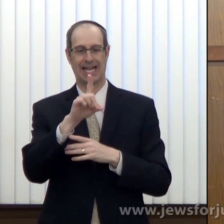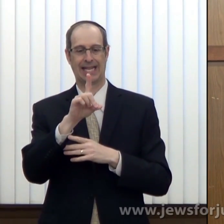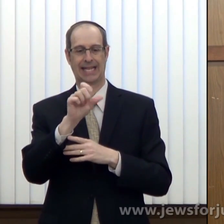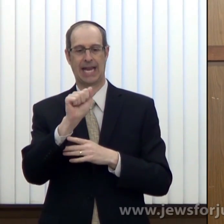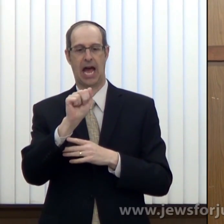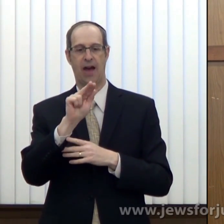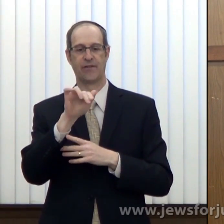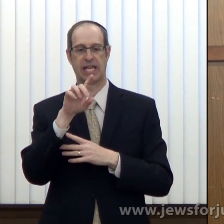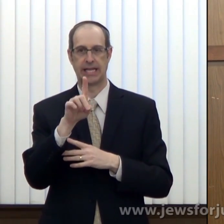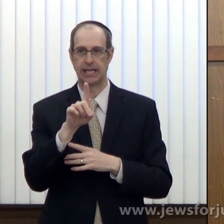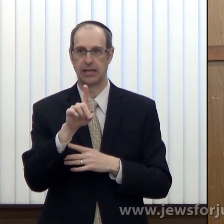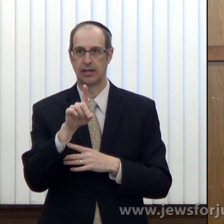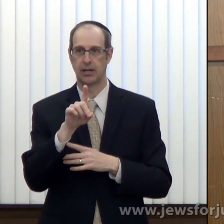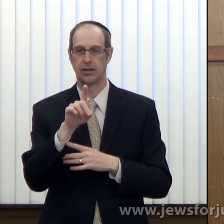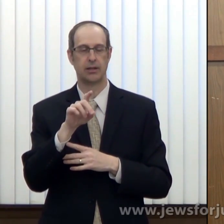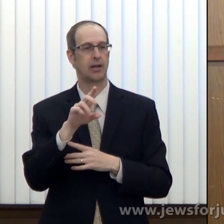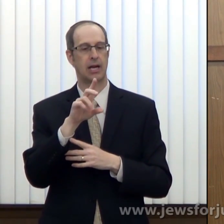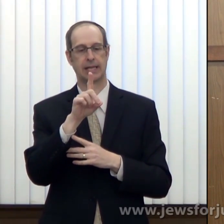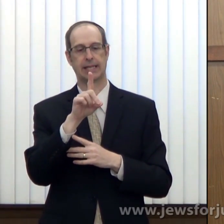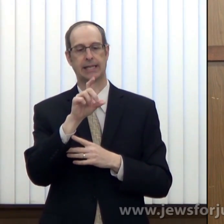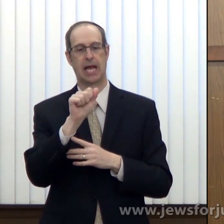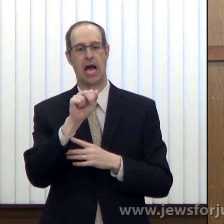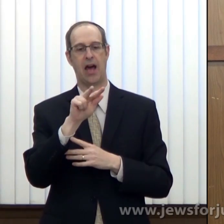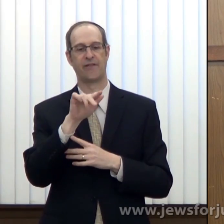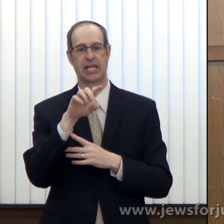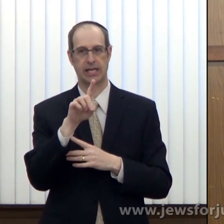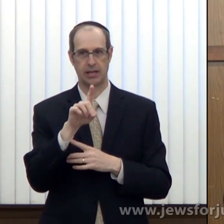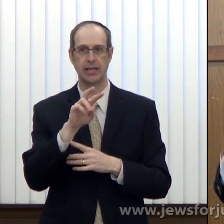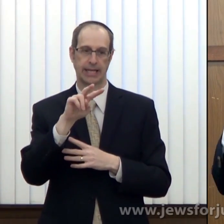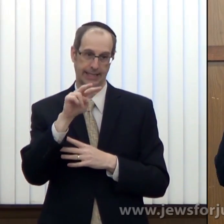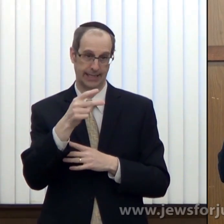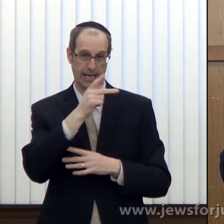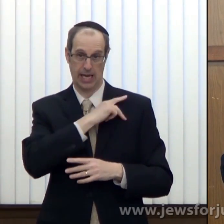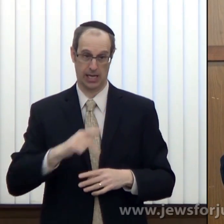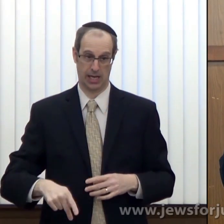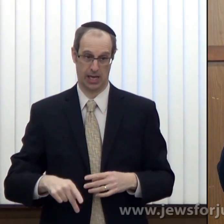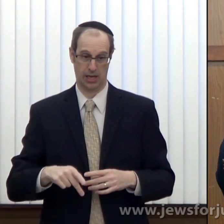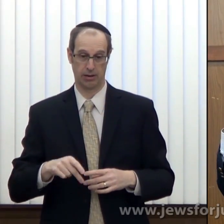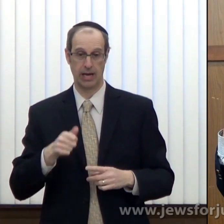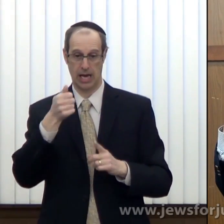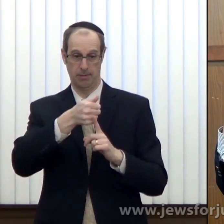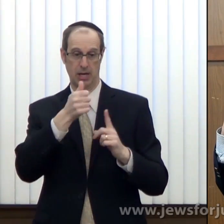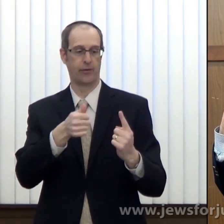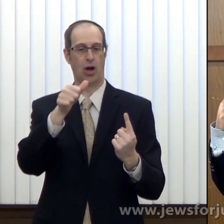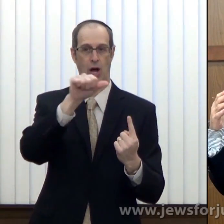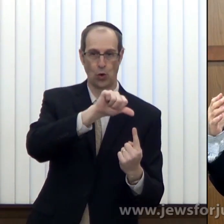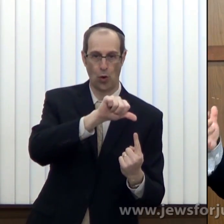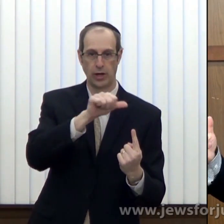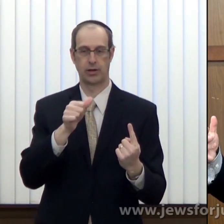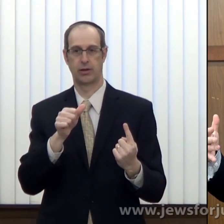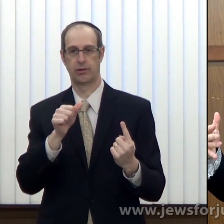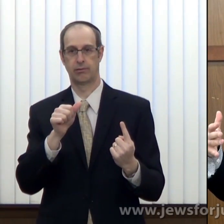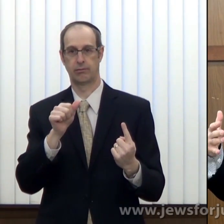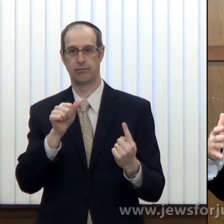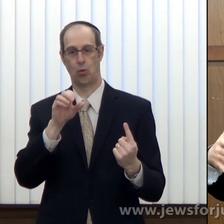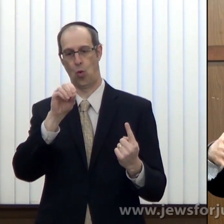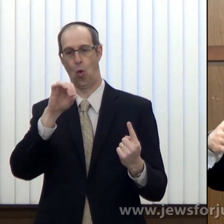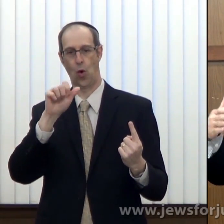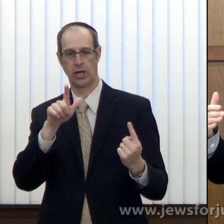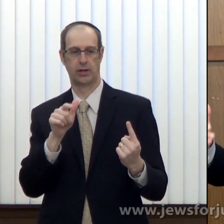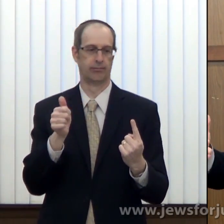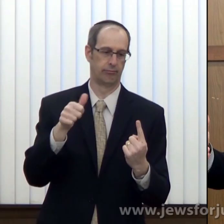David, right? The second king is anointed with oil. And so he is called